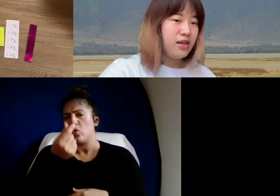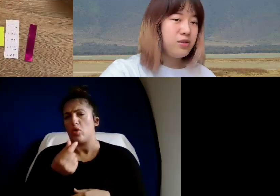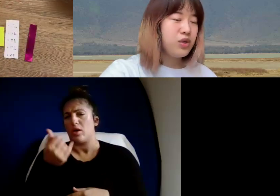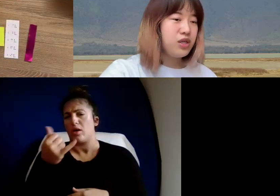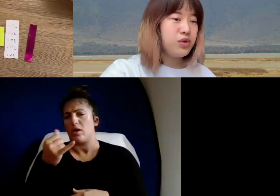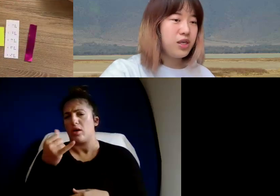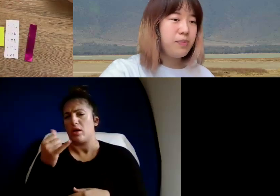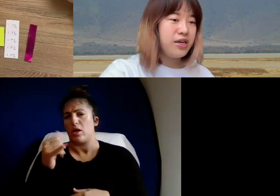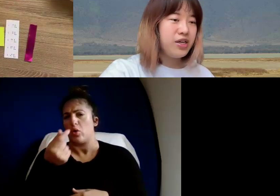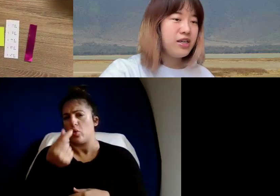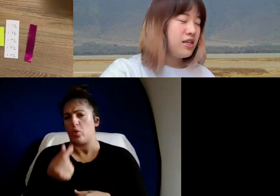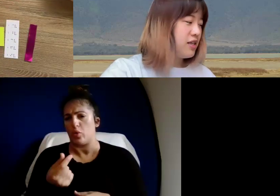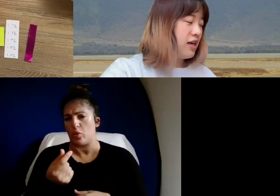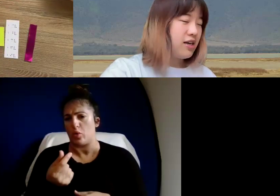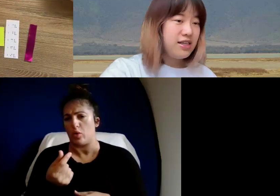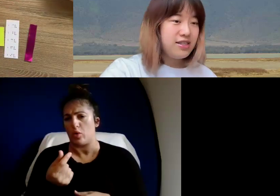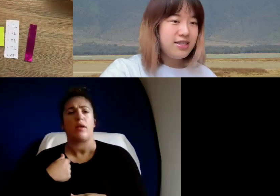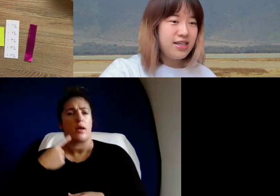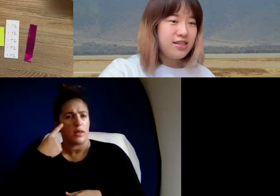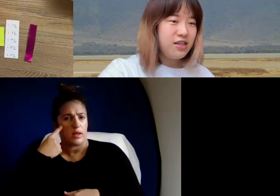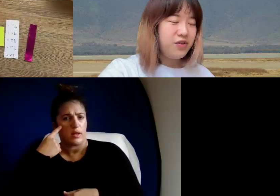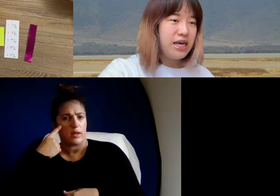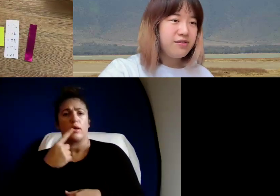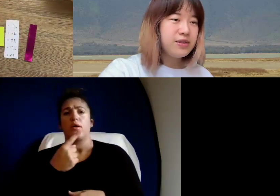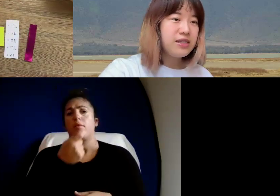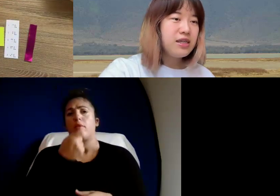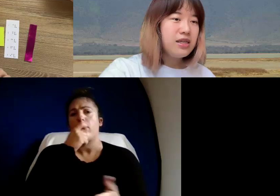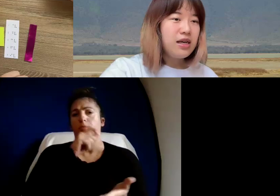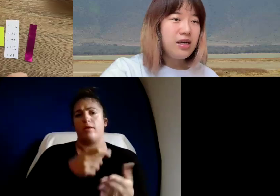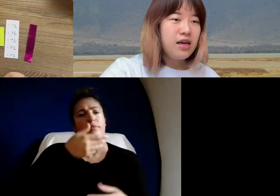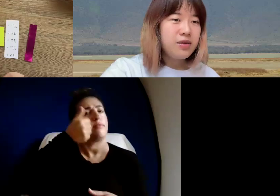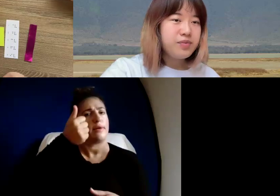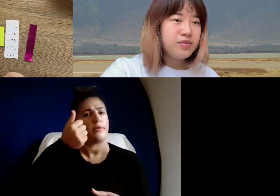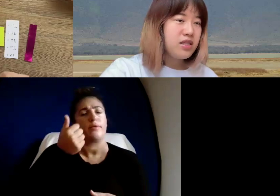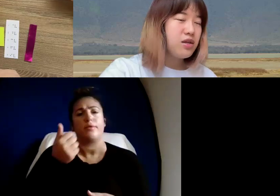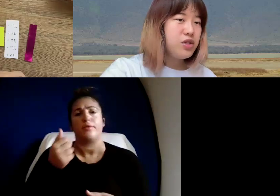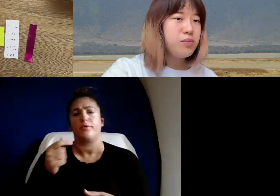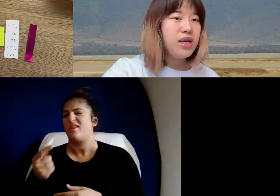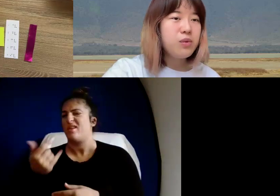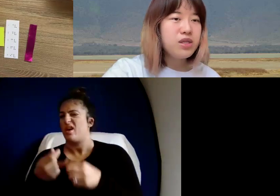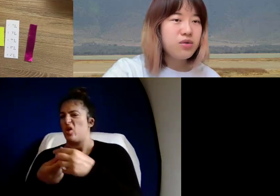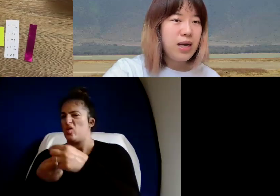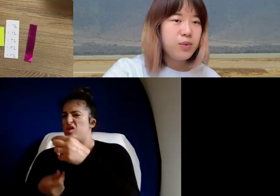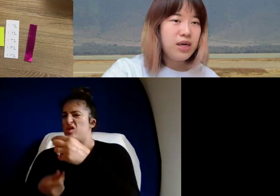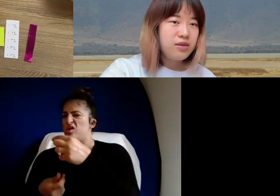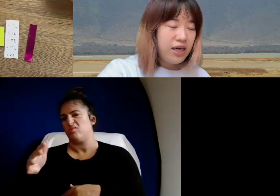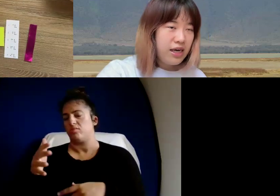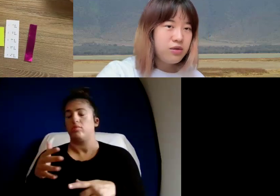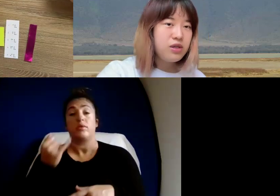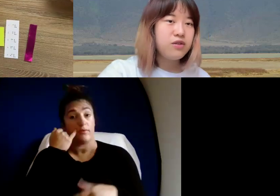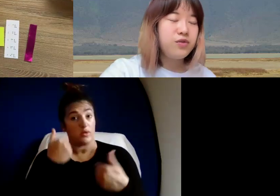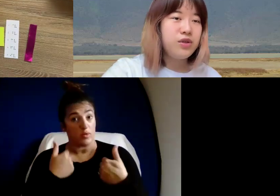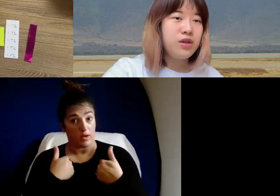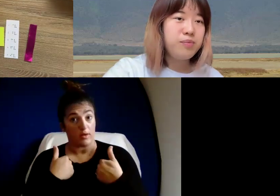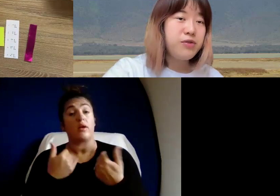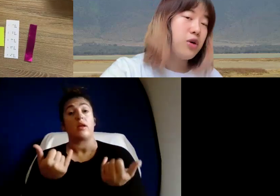ballpoint pen would work better than a stick if you have one. So you may want to grab one right